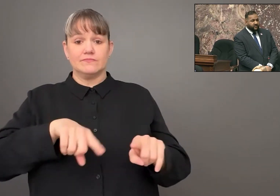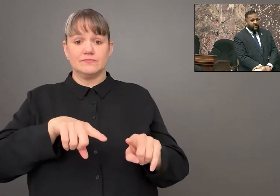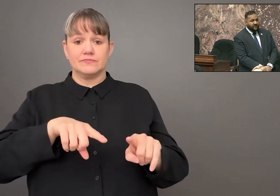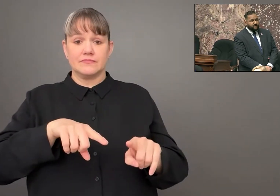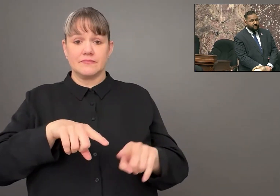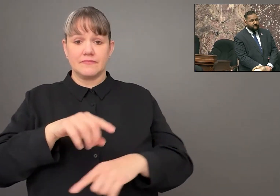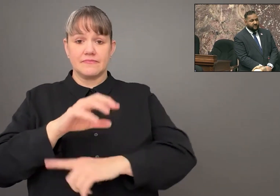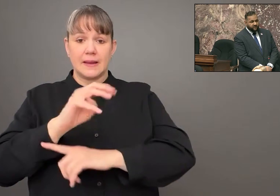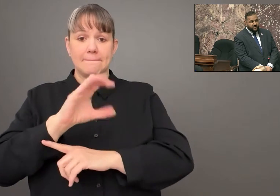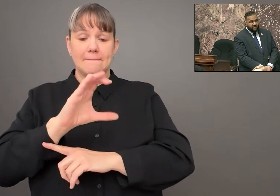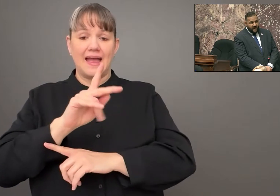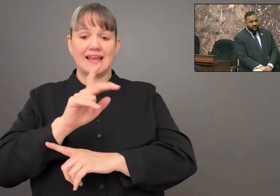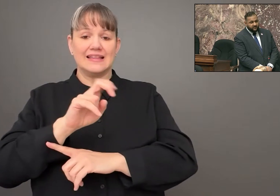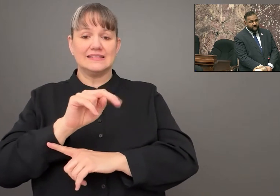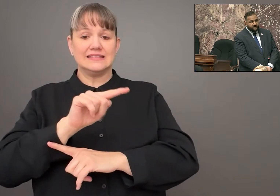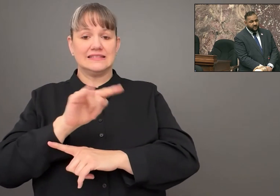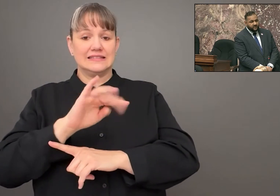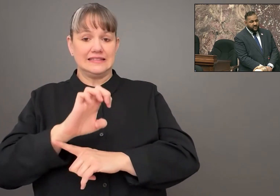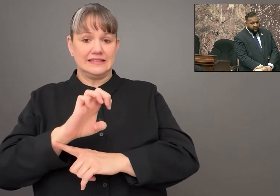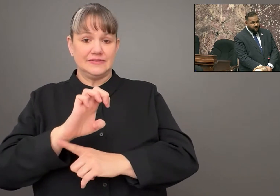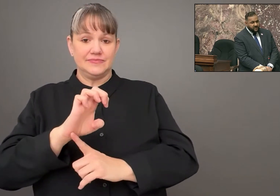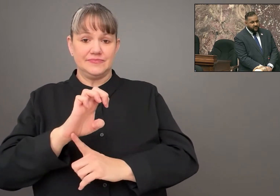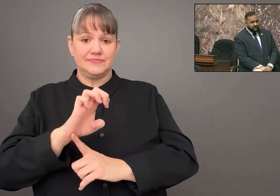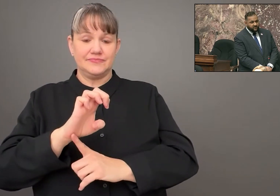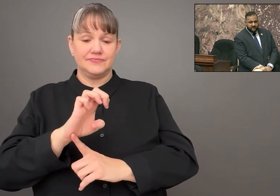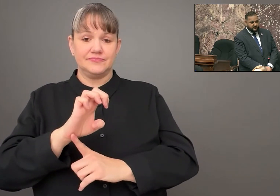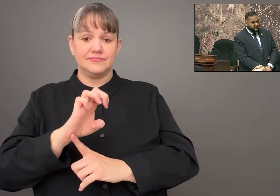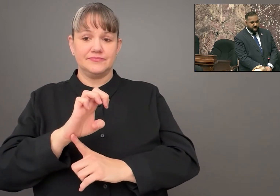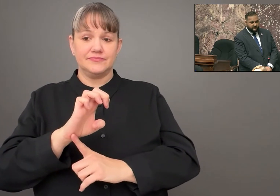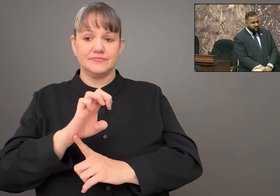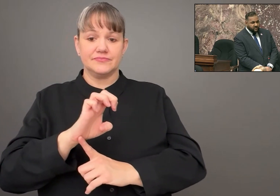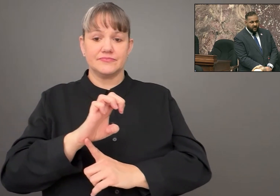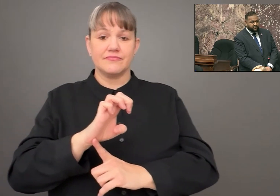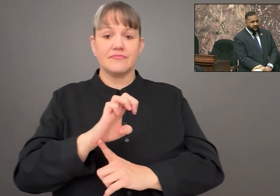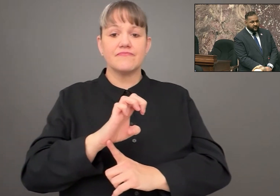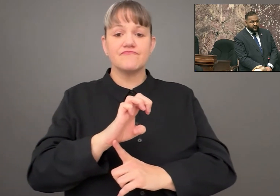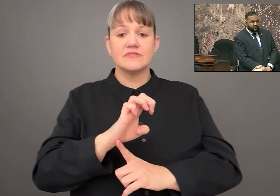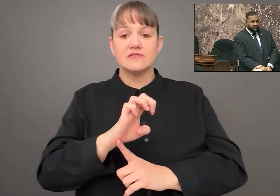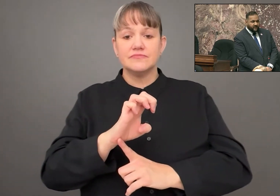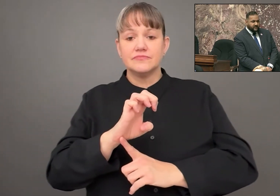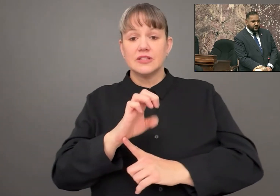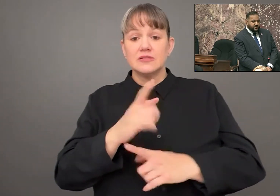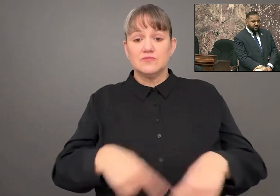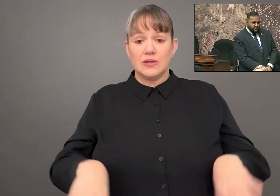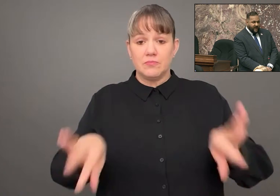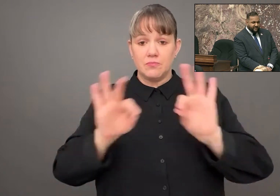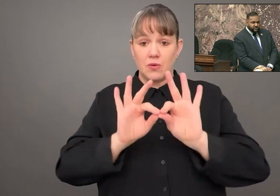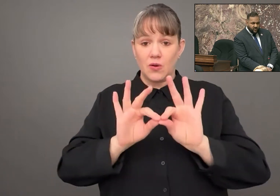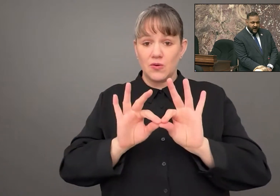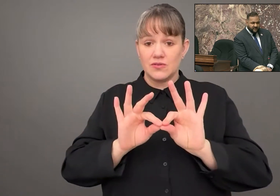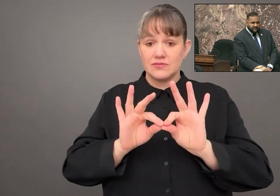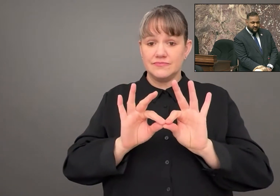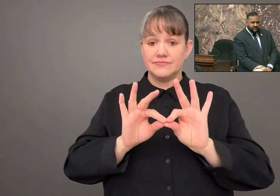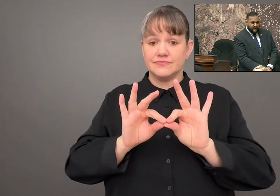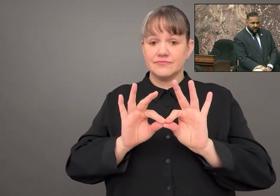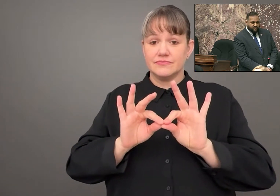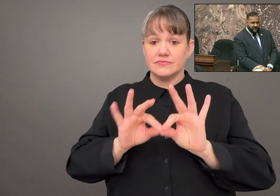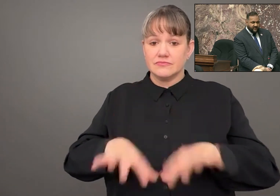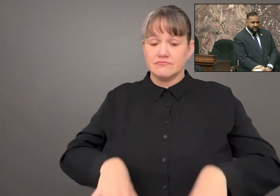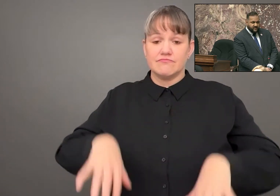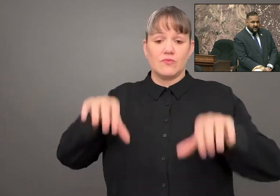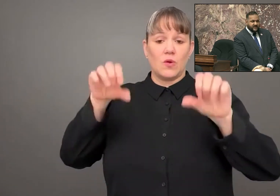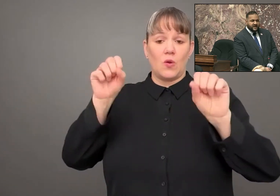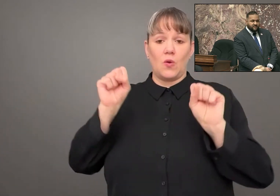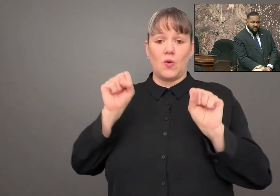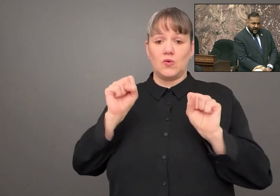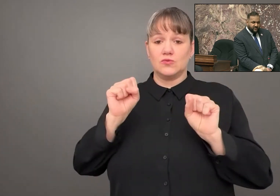Being on the ground, Mr. Speaker, matters to people. You can do Zoom calls here from Victoria, but if you ask Joan Atkinson, the mayor of